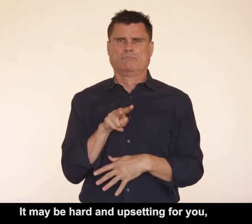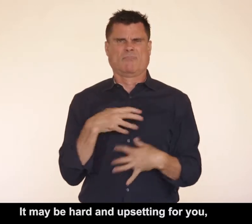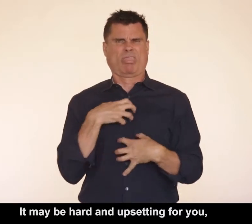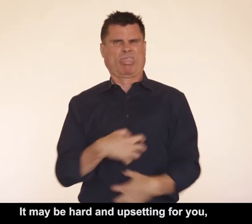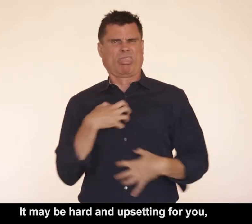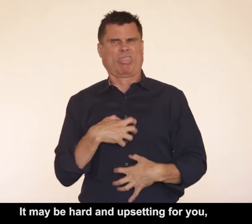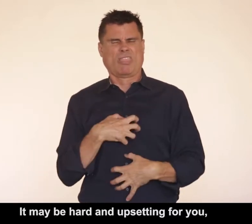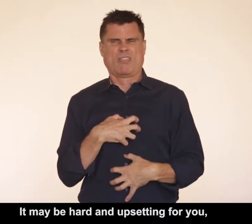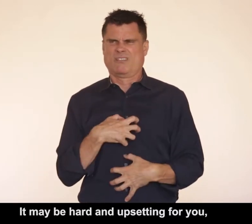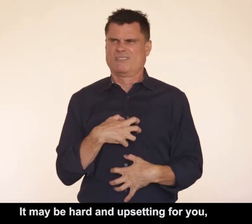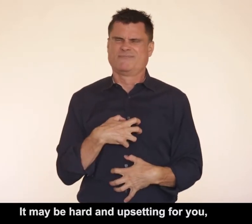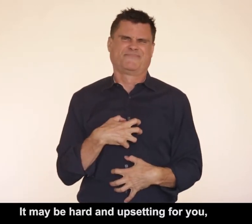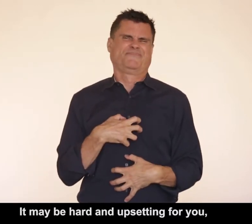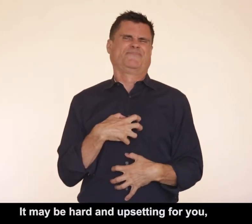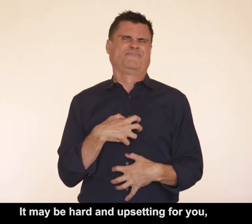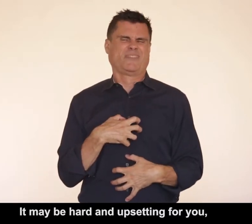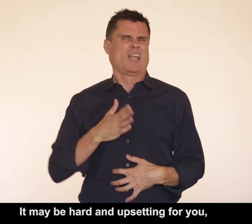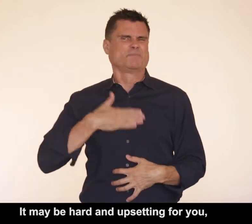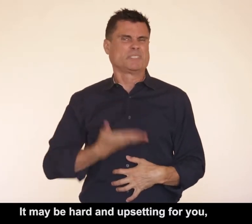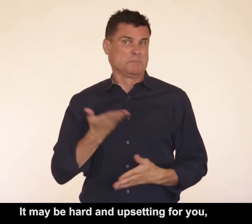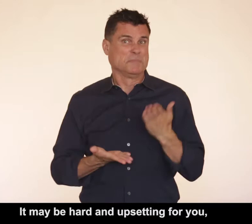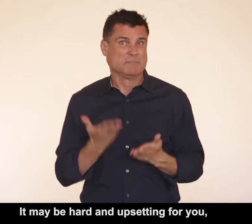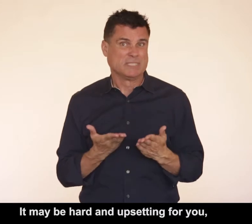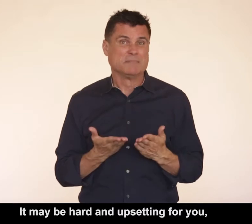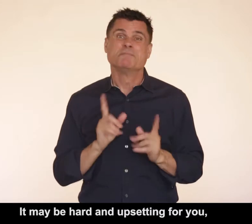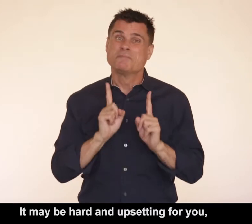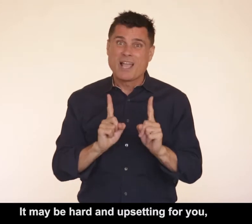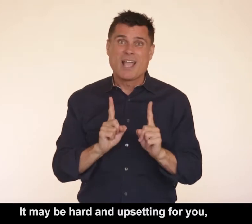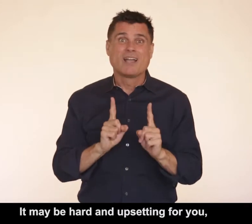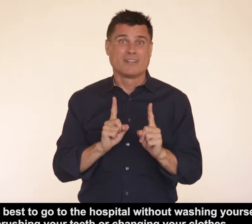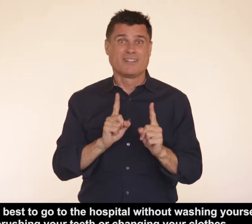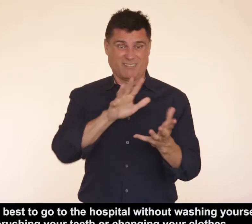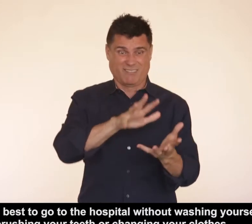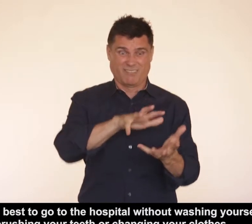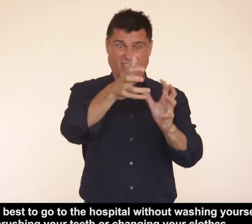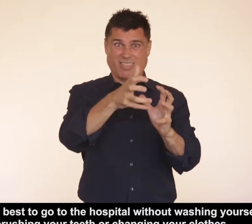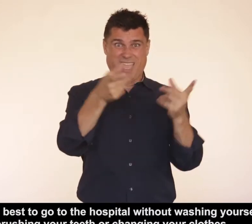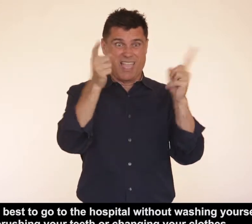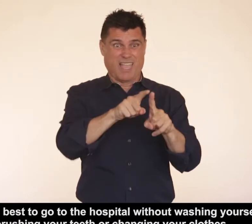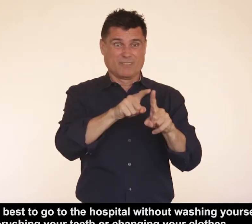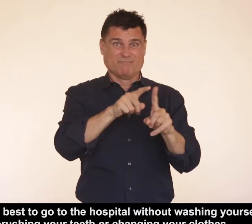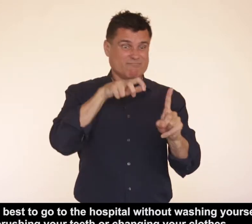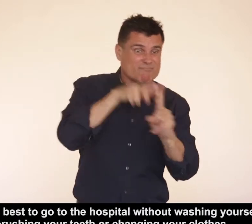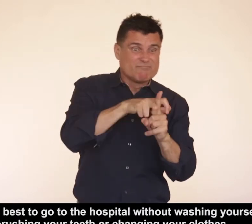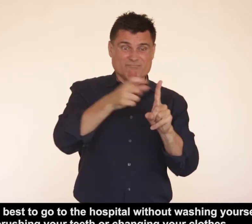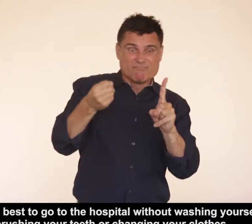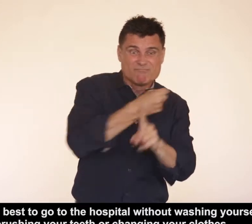It may be hard and upsetting for you, but it's best to go to the hospital without washing yourself, brushing your teeth, or changing